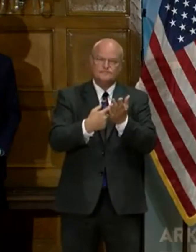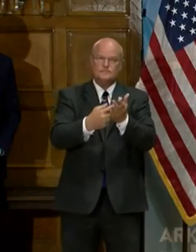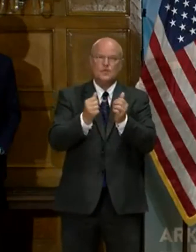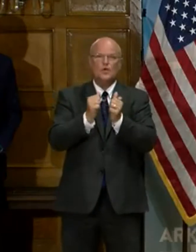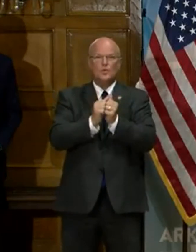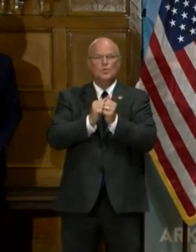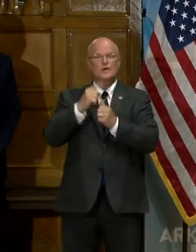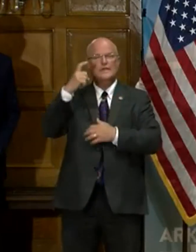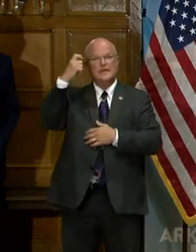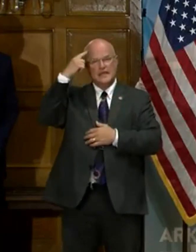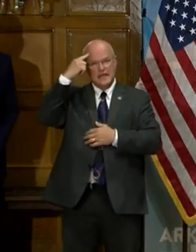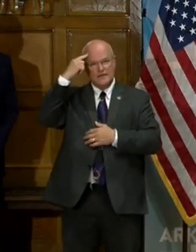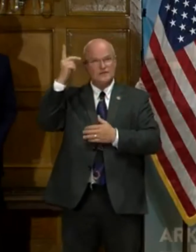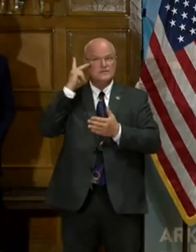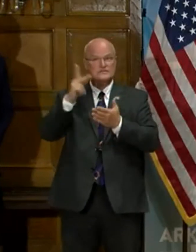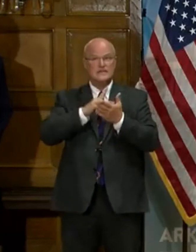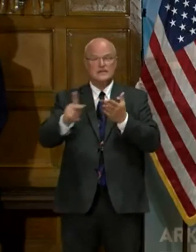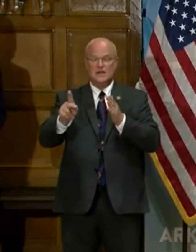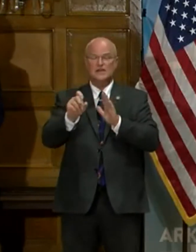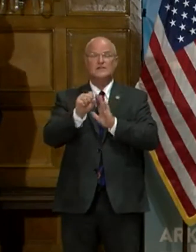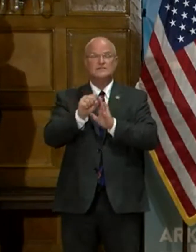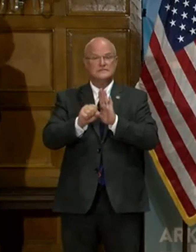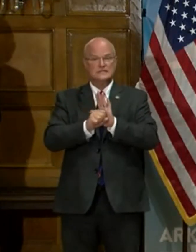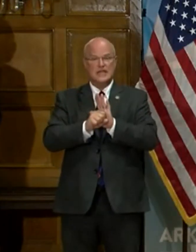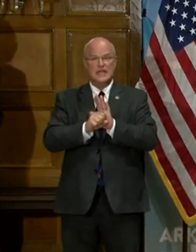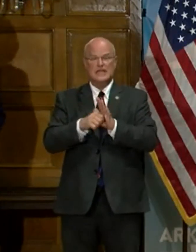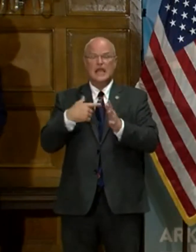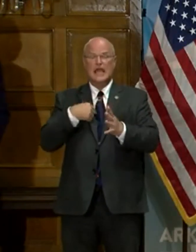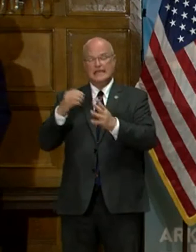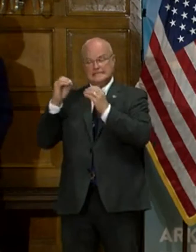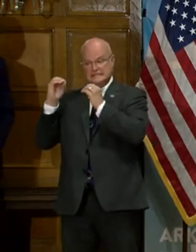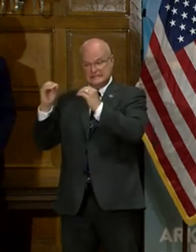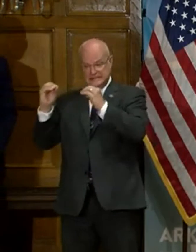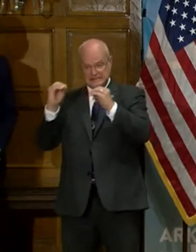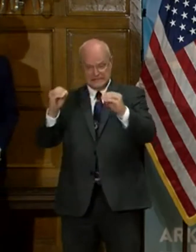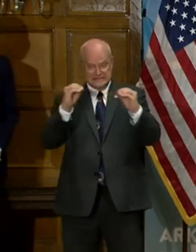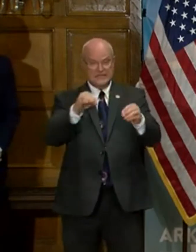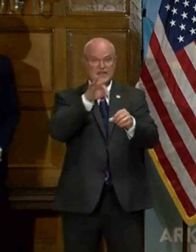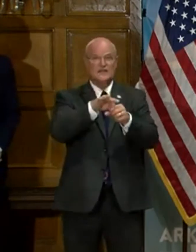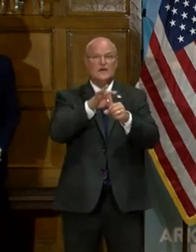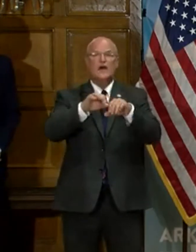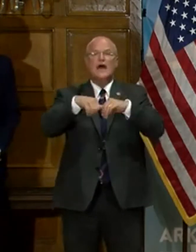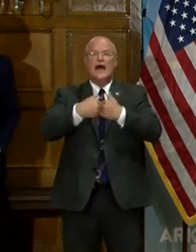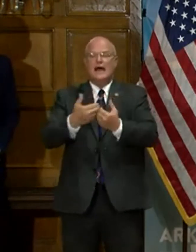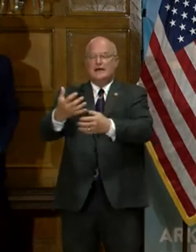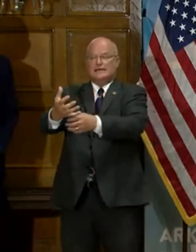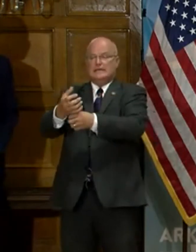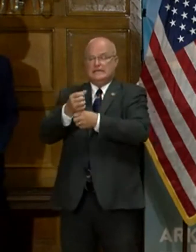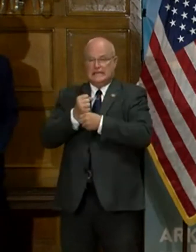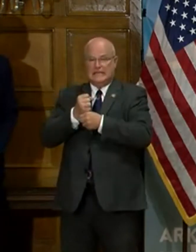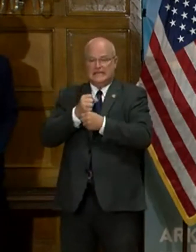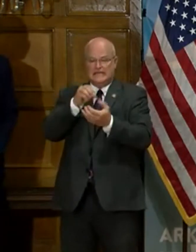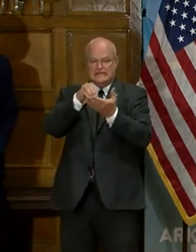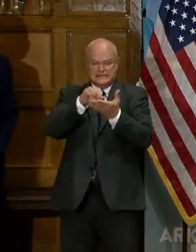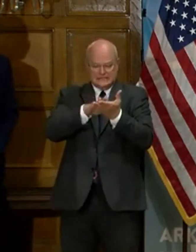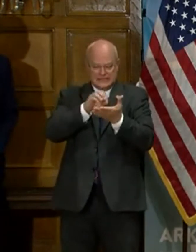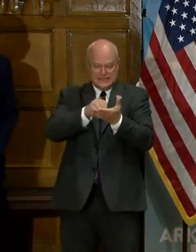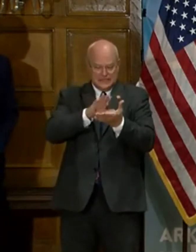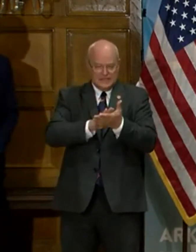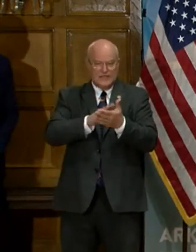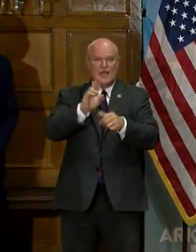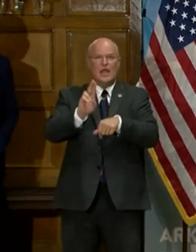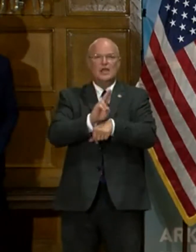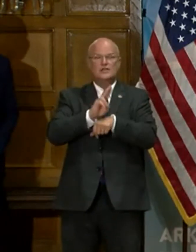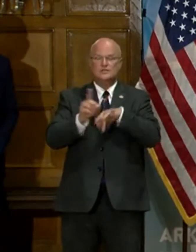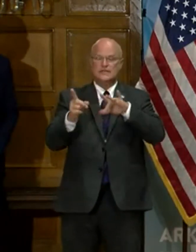the Secretary of State. We have a challenge moving forward of educating the voters on how to properly obtain, how to properly document, how to properly